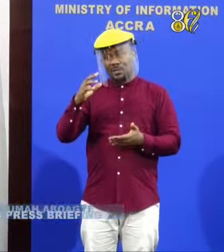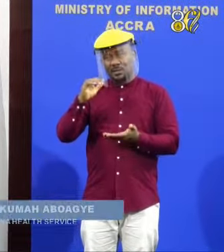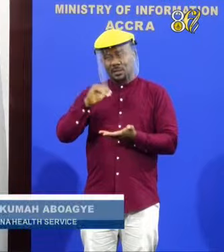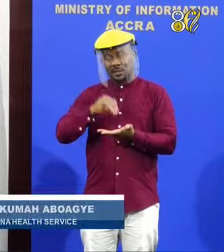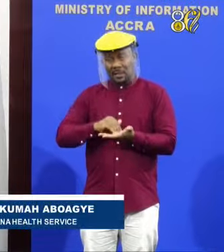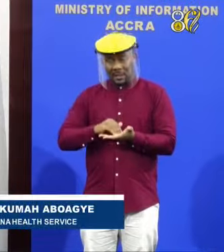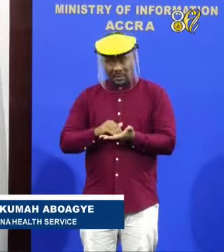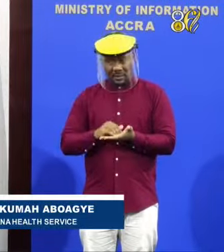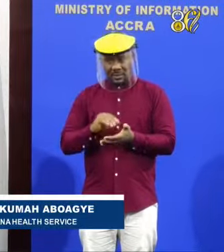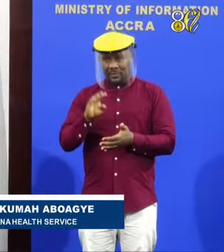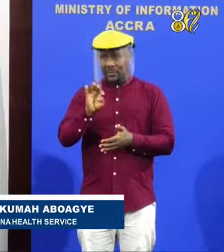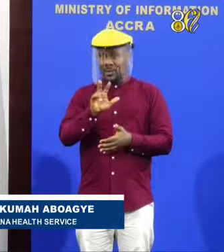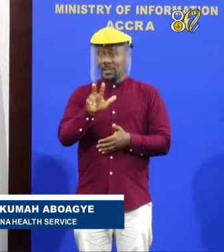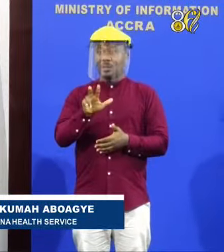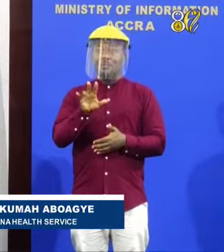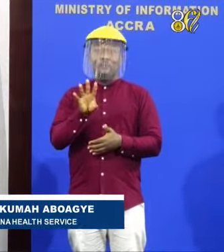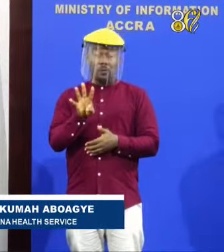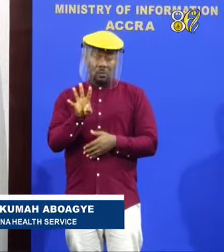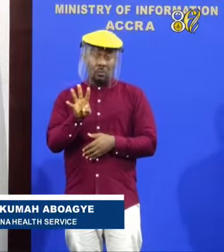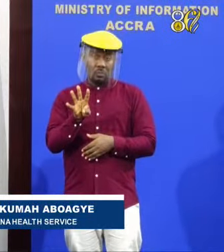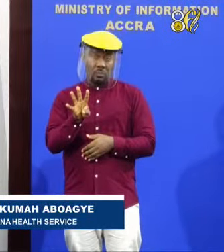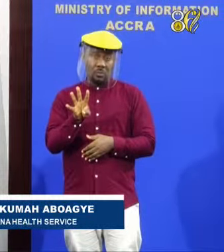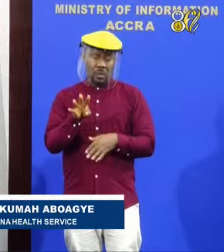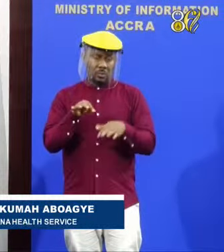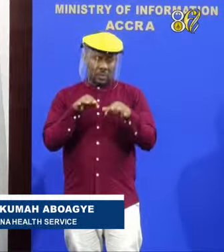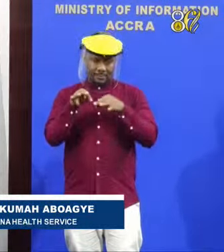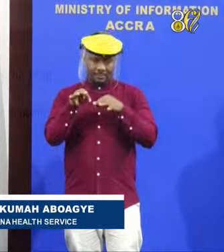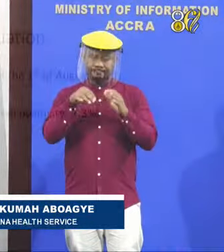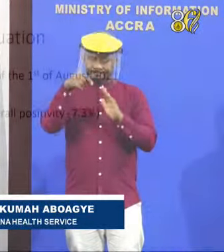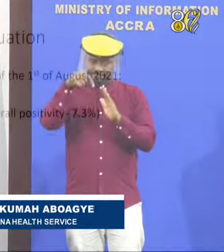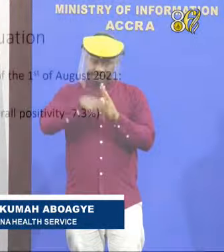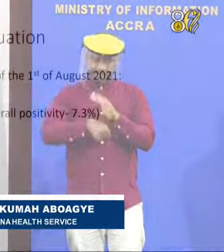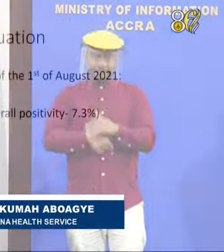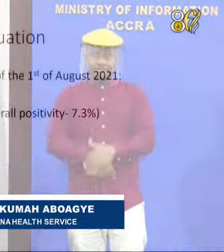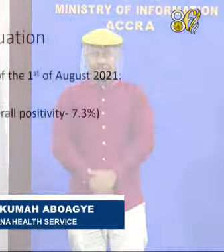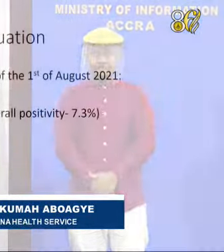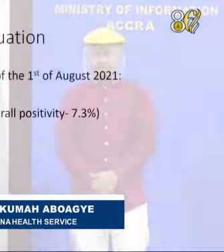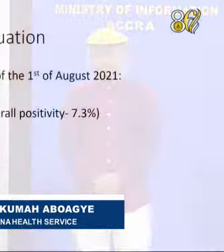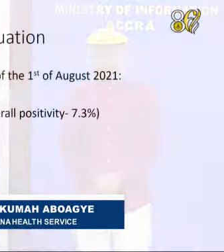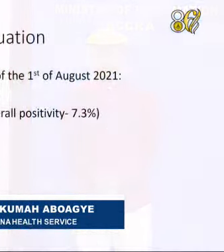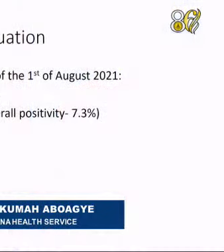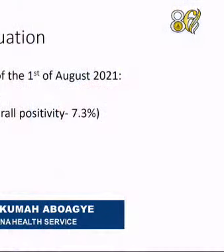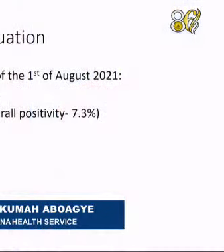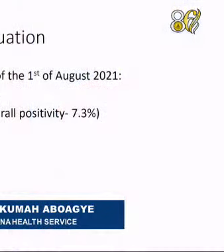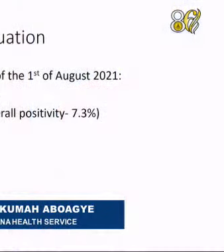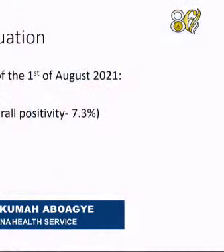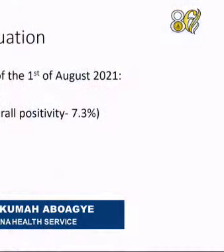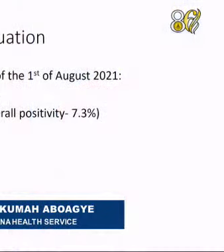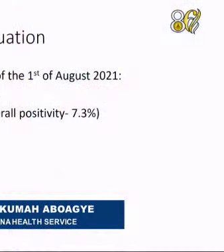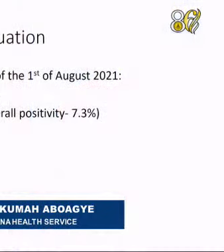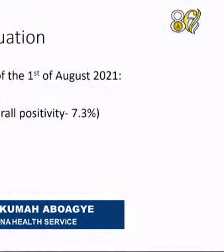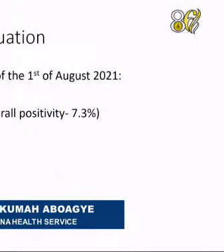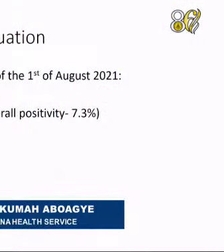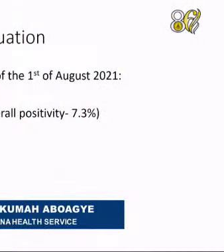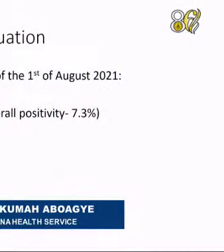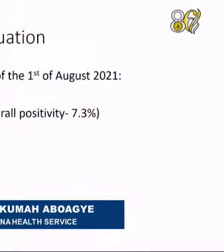106,434 cases. And I'll give you the further analysis of that. And that the total tests done